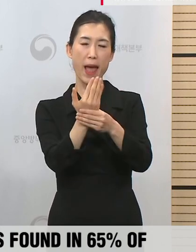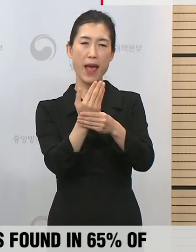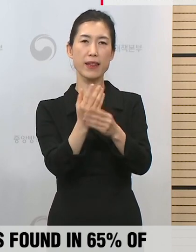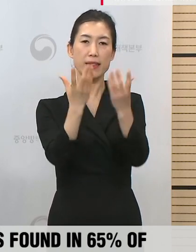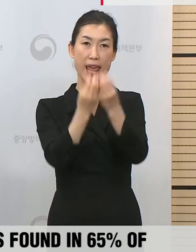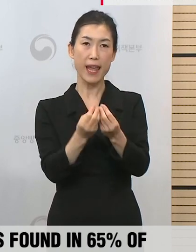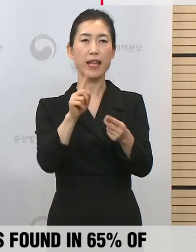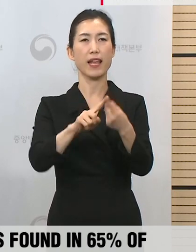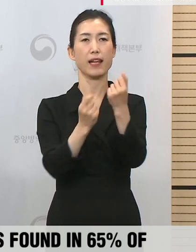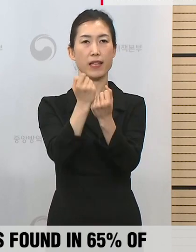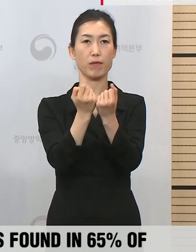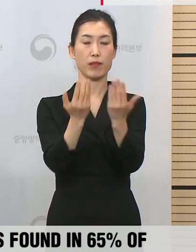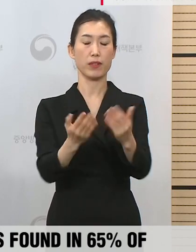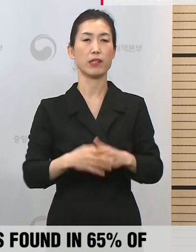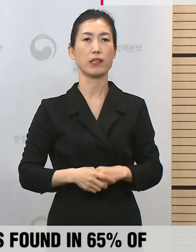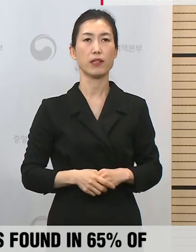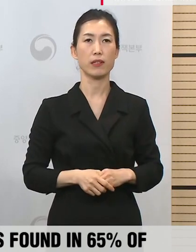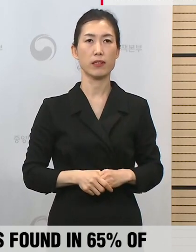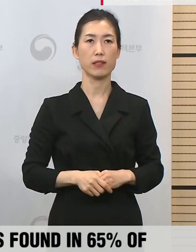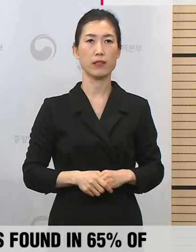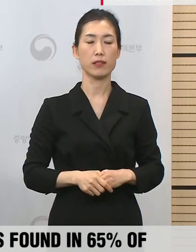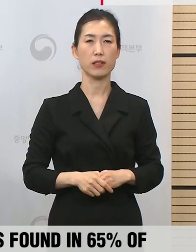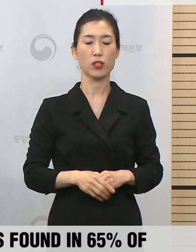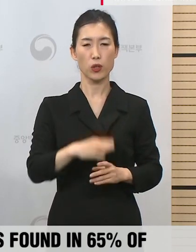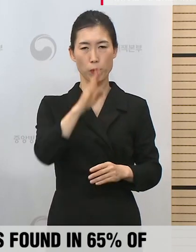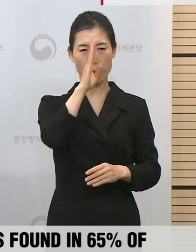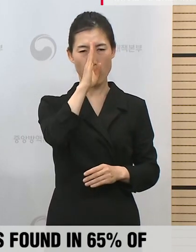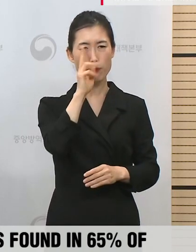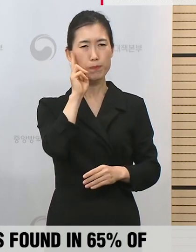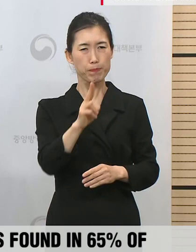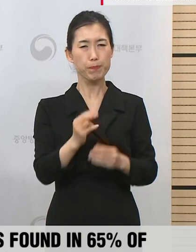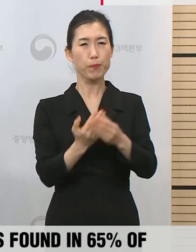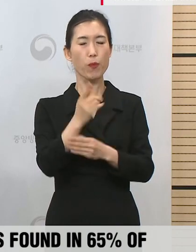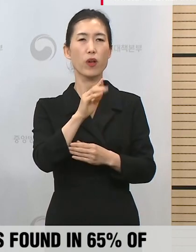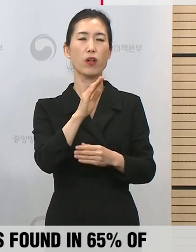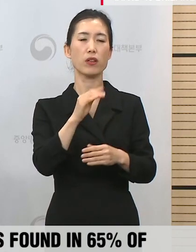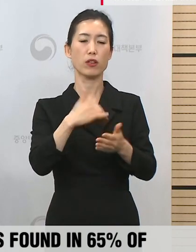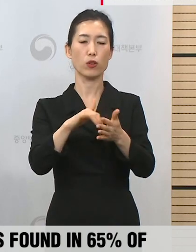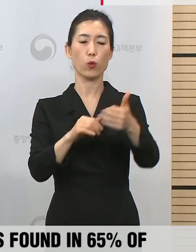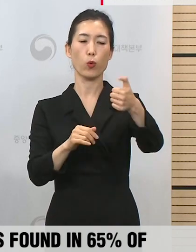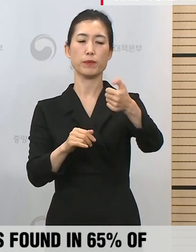those cases of severe symptoms, we have seen